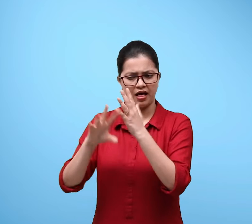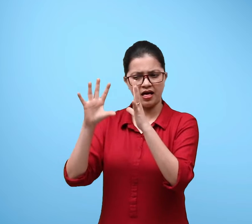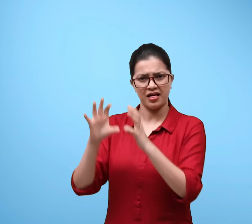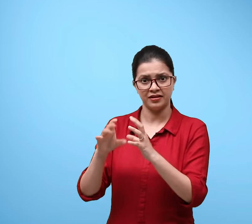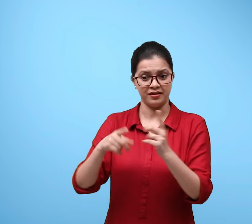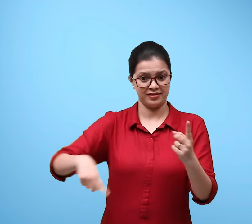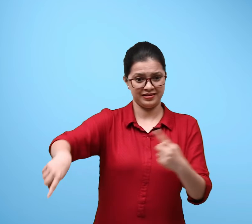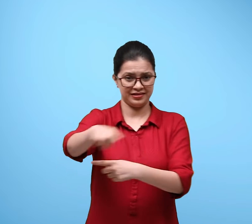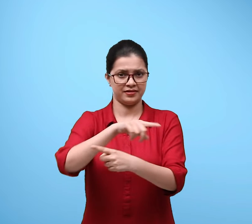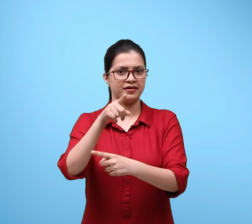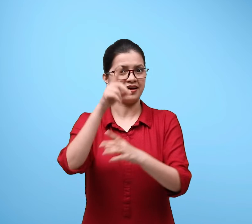transparent?